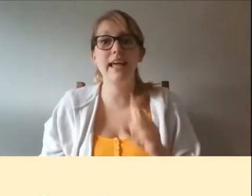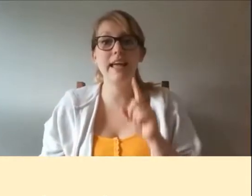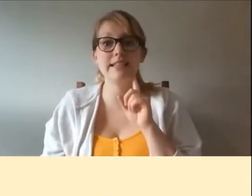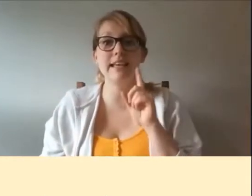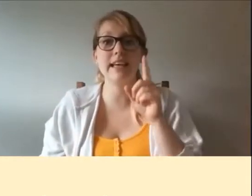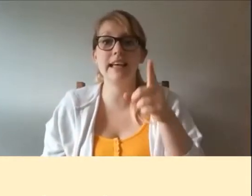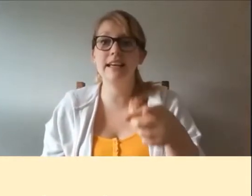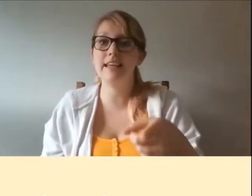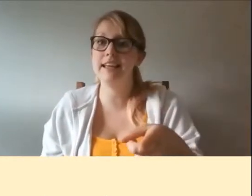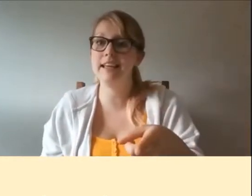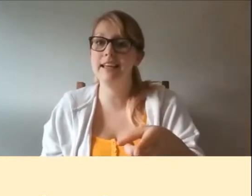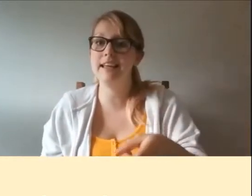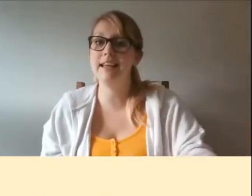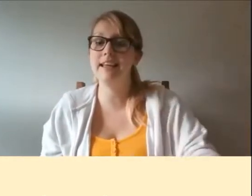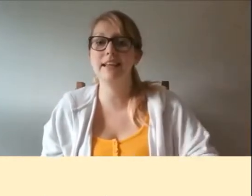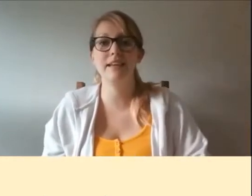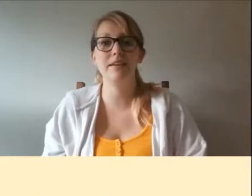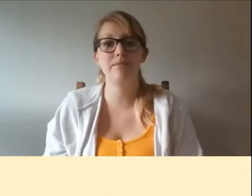Nobody can tell ya,